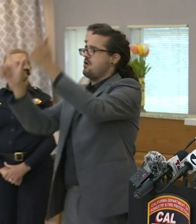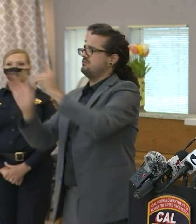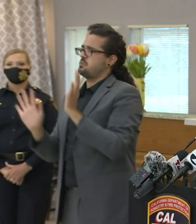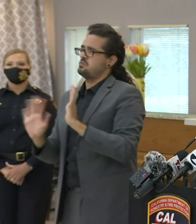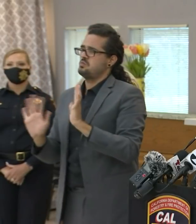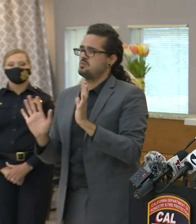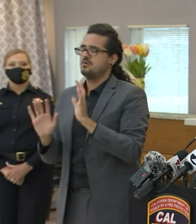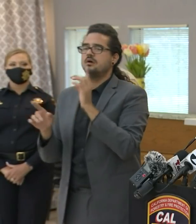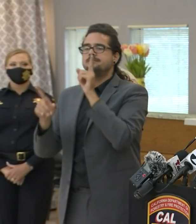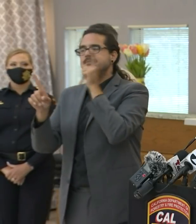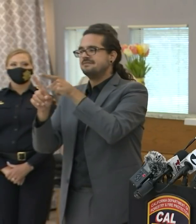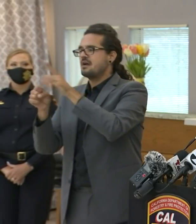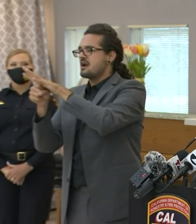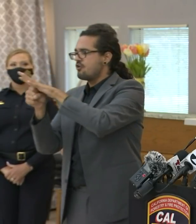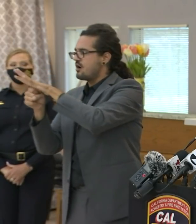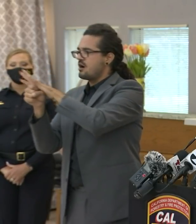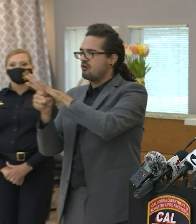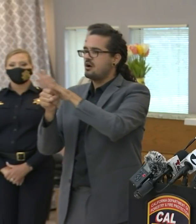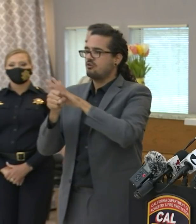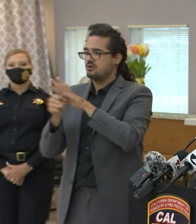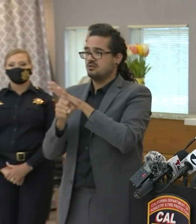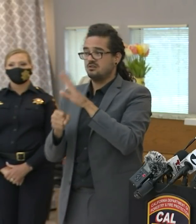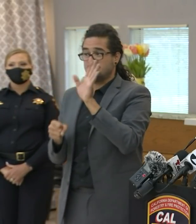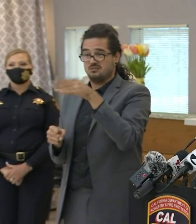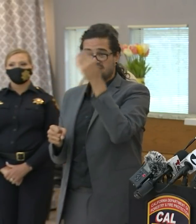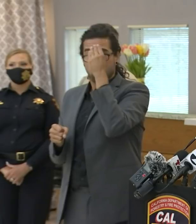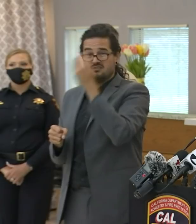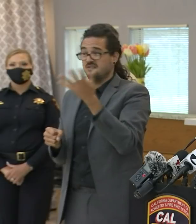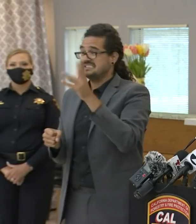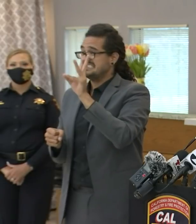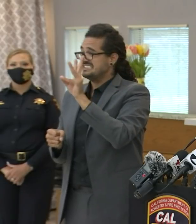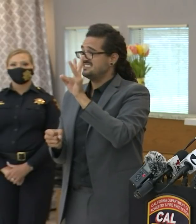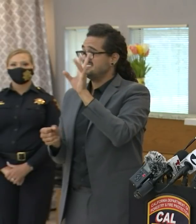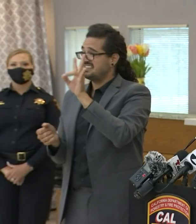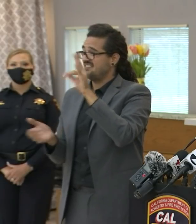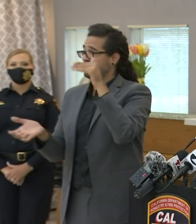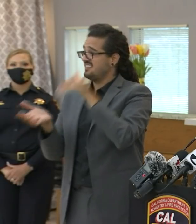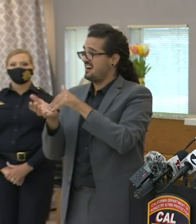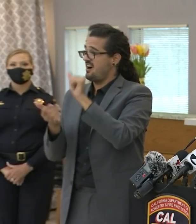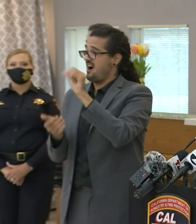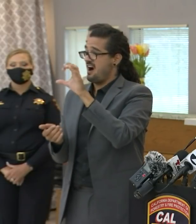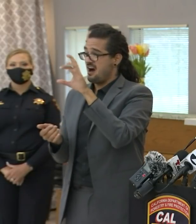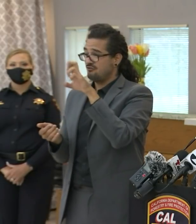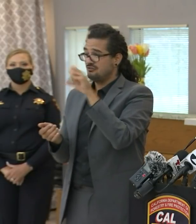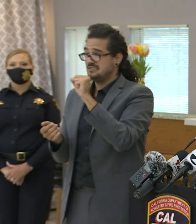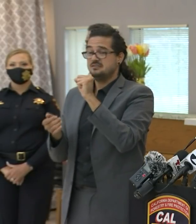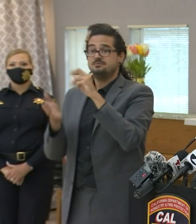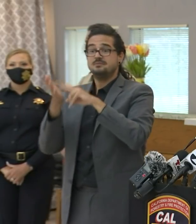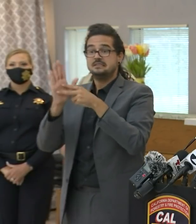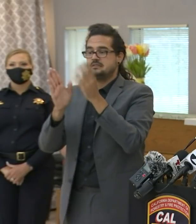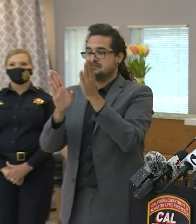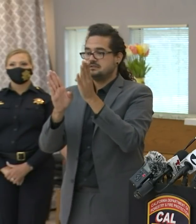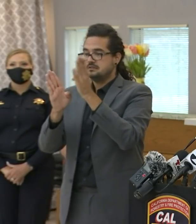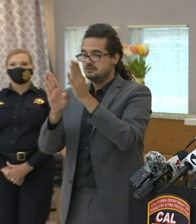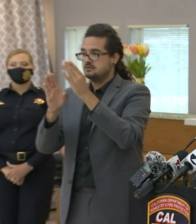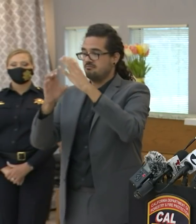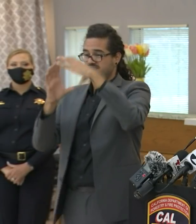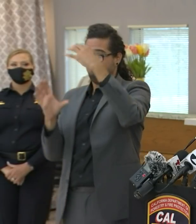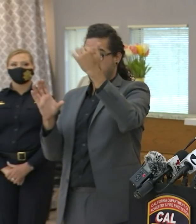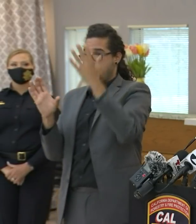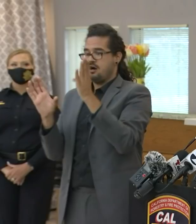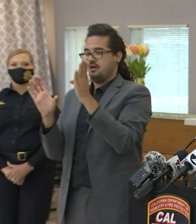you can imagine, with 67,000 acres, it is a methodical process to get through all of the properties that are in there. I think you'll